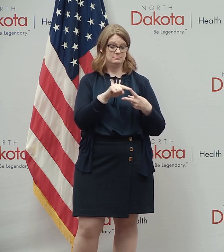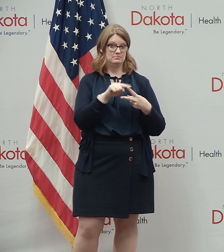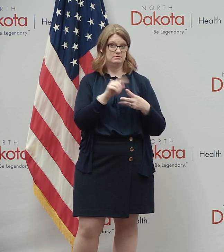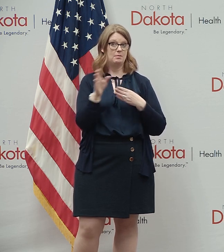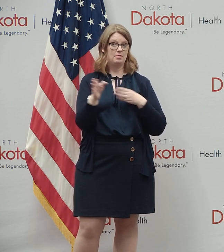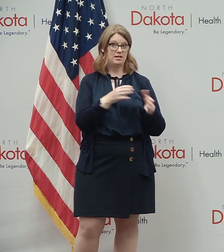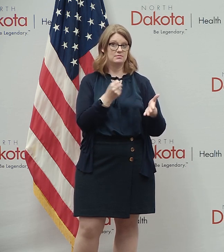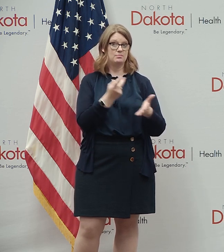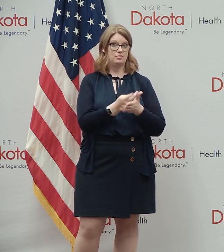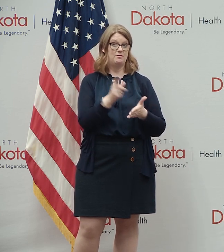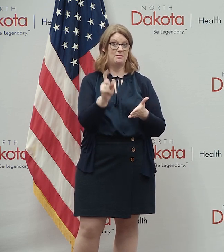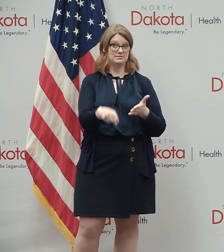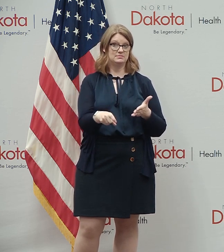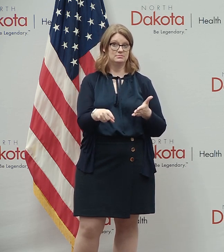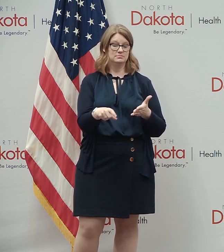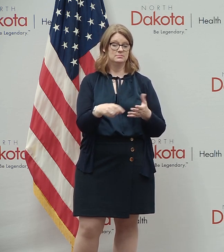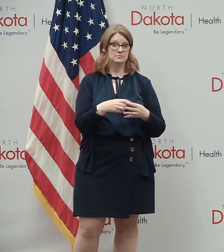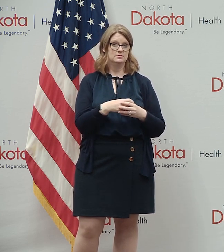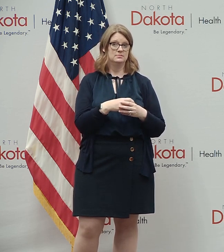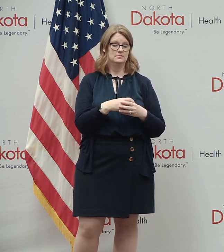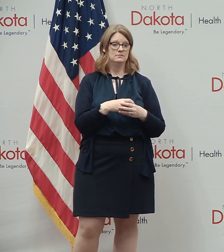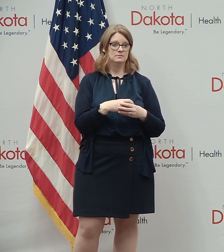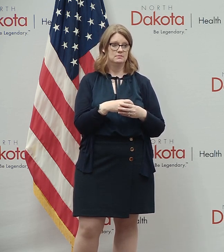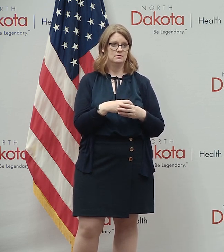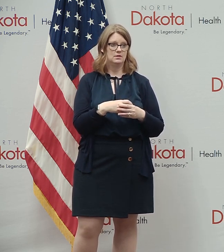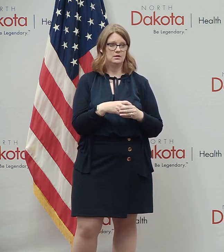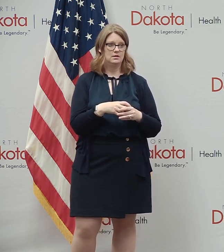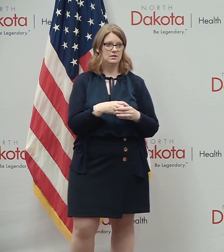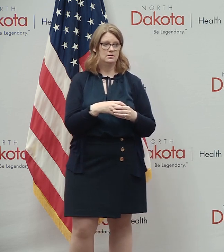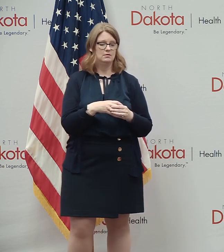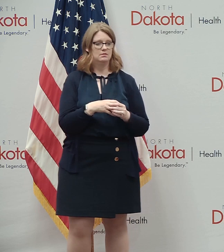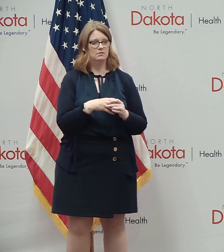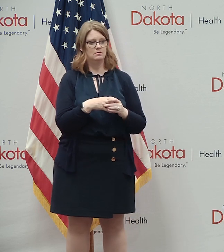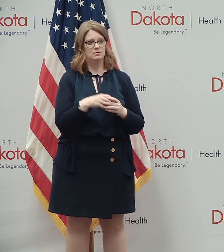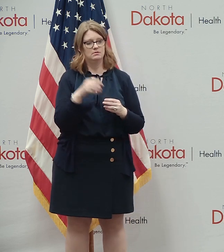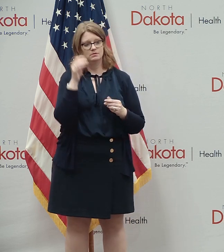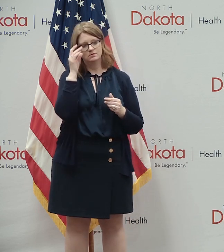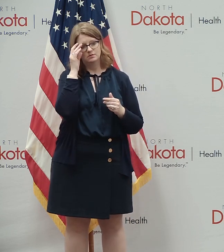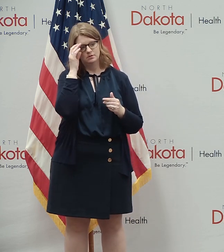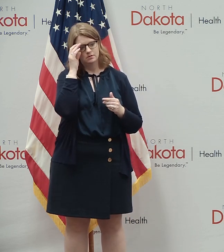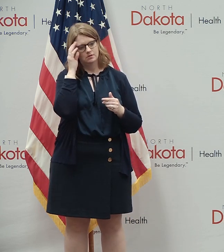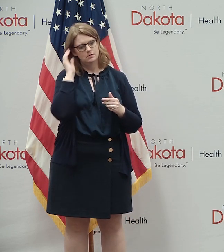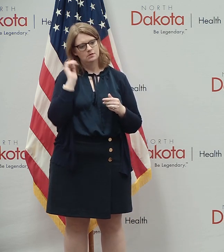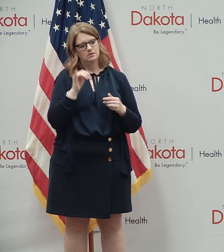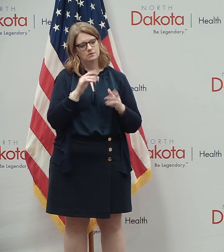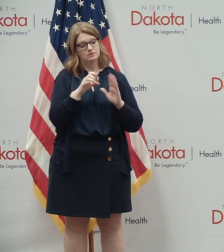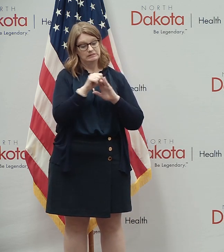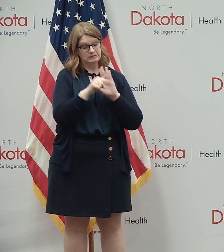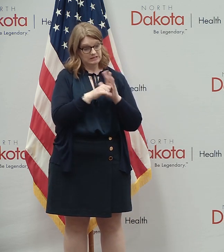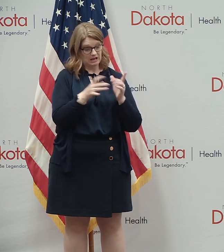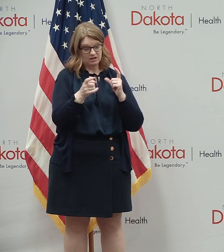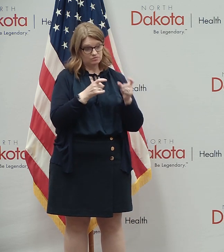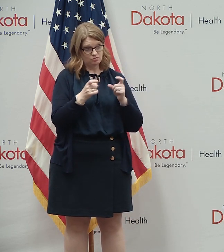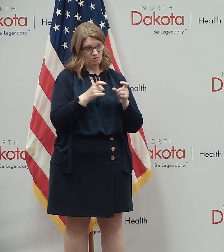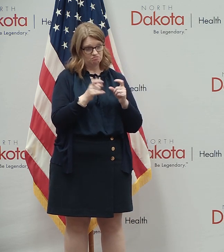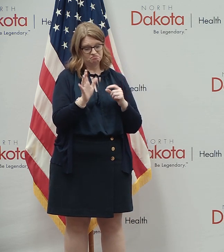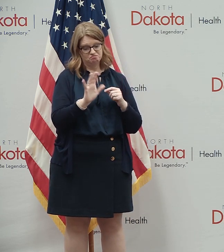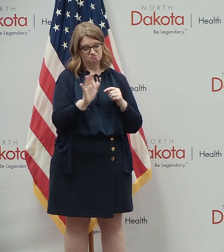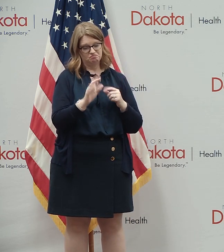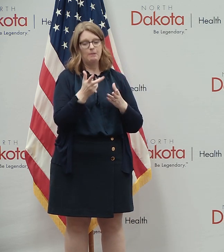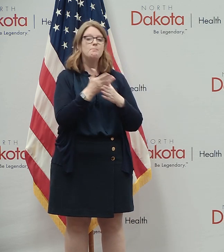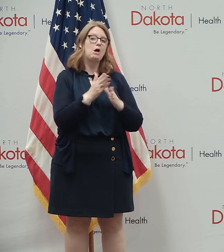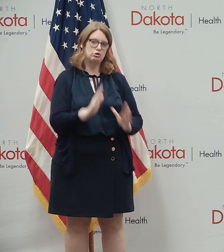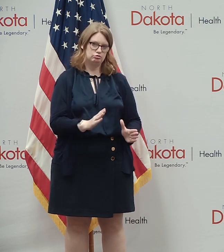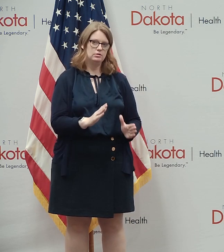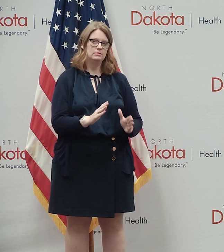approved. And this isn't about state control. This is about partnership. We've